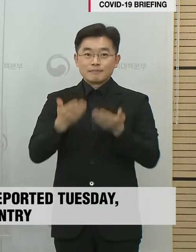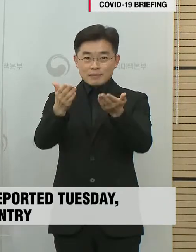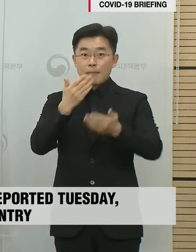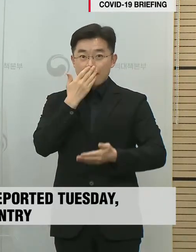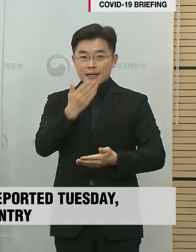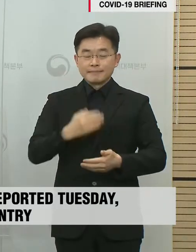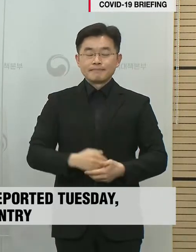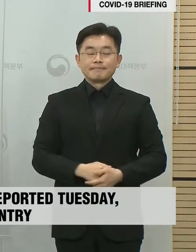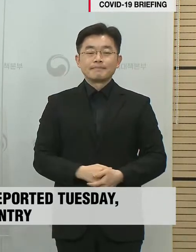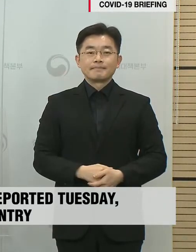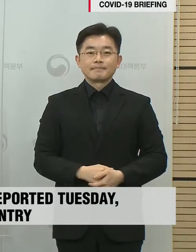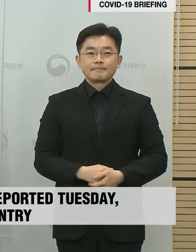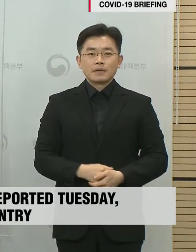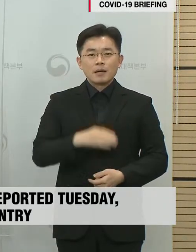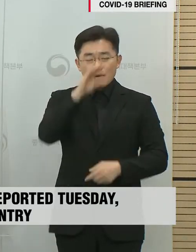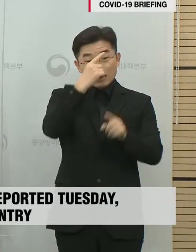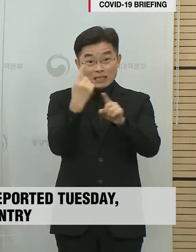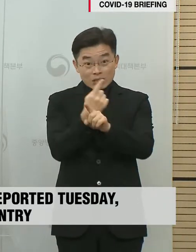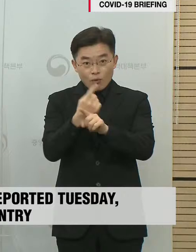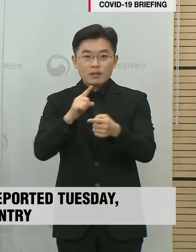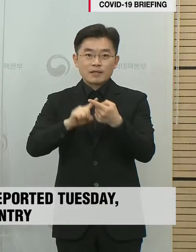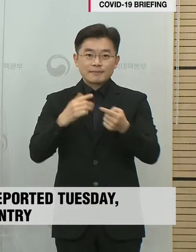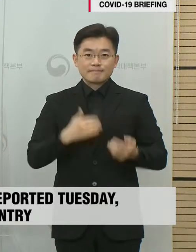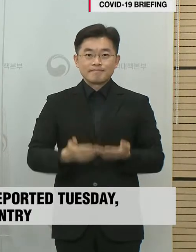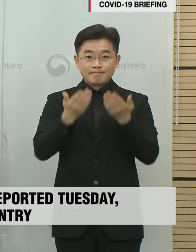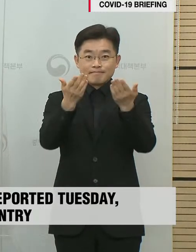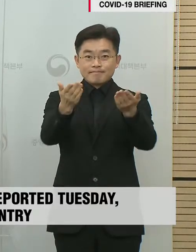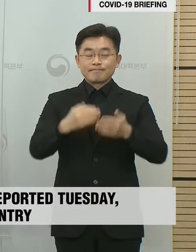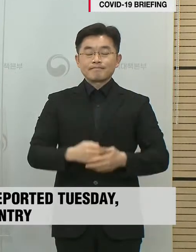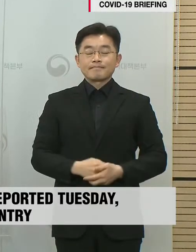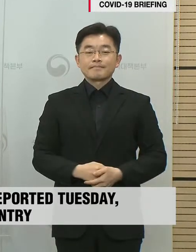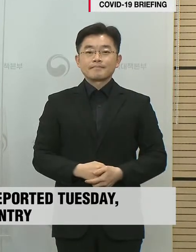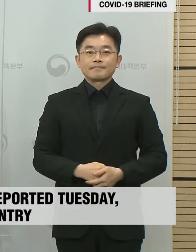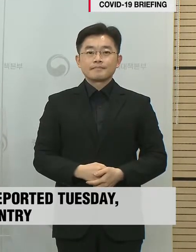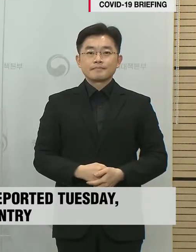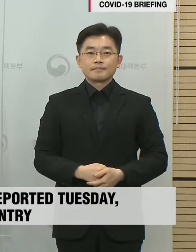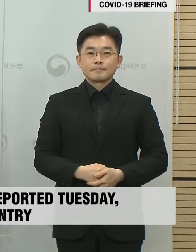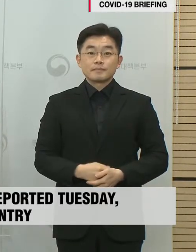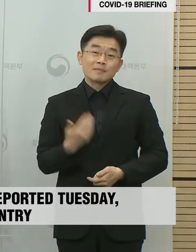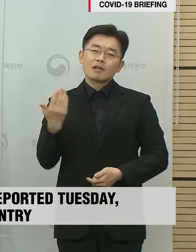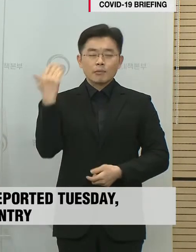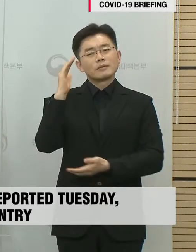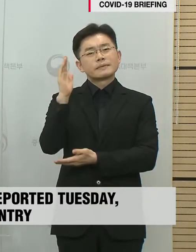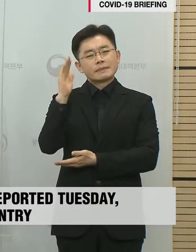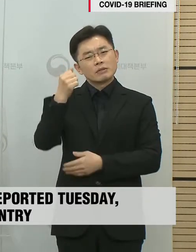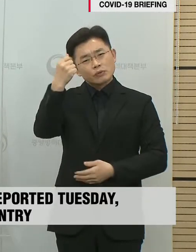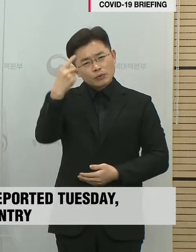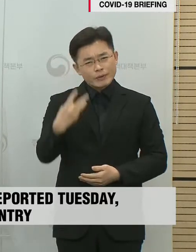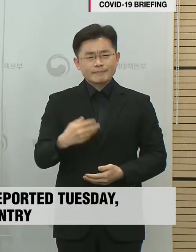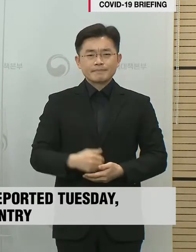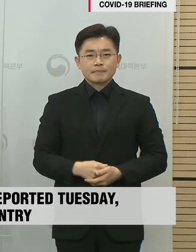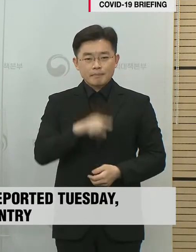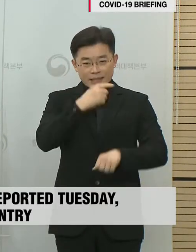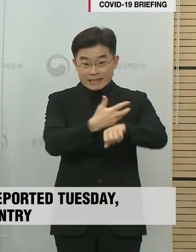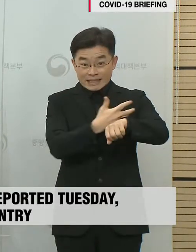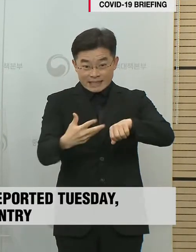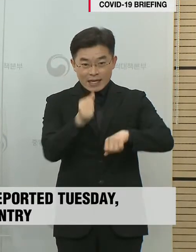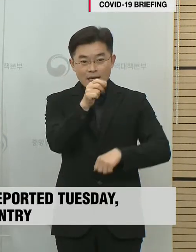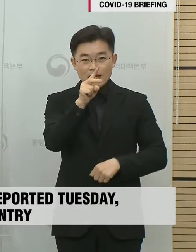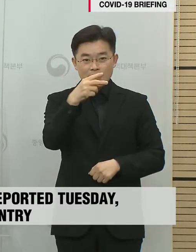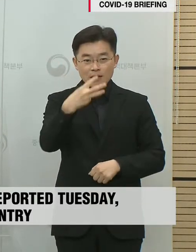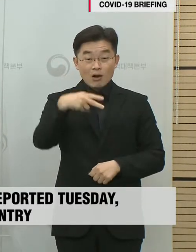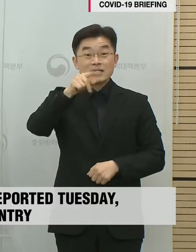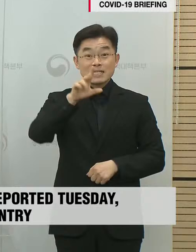as soon as we have the final result, we will disclose it to the public. And as for the therapeutics, we have mentioned this numerous